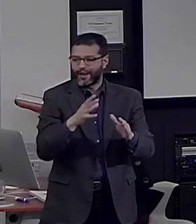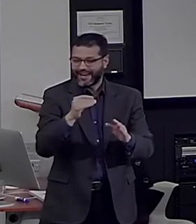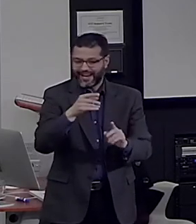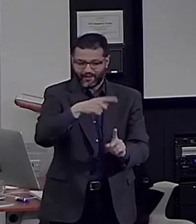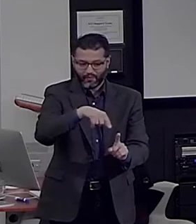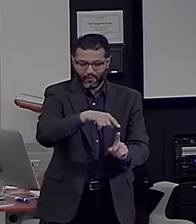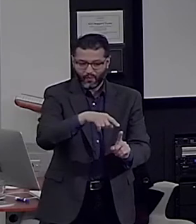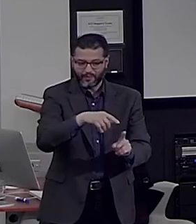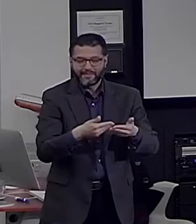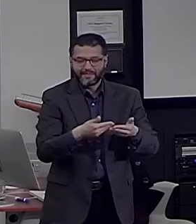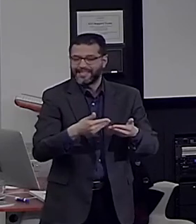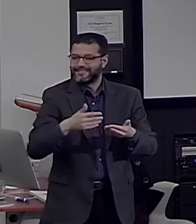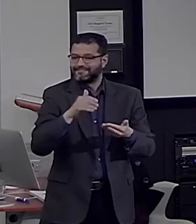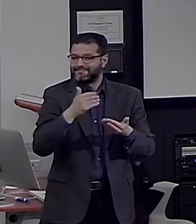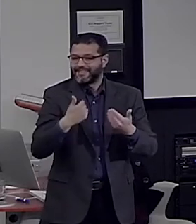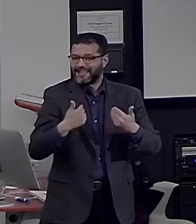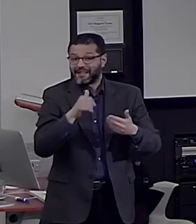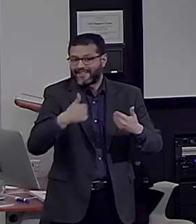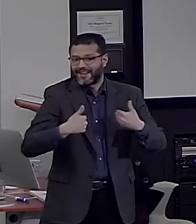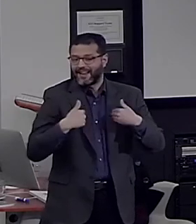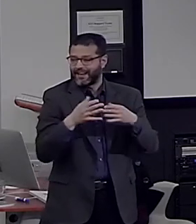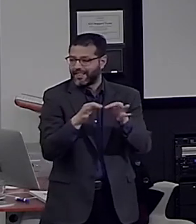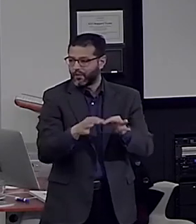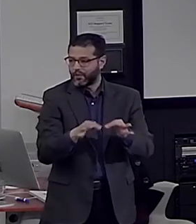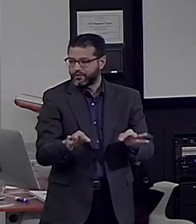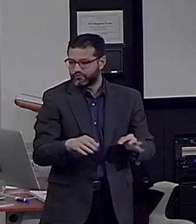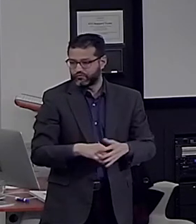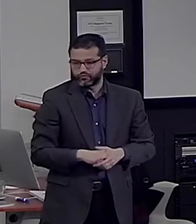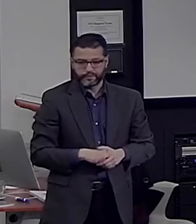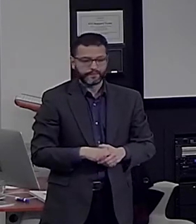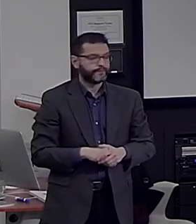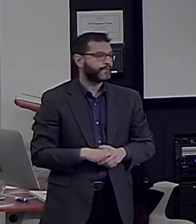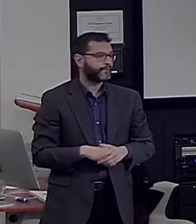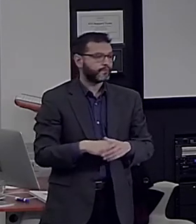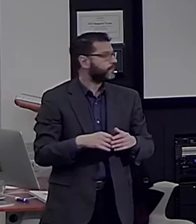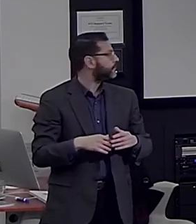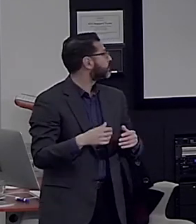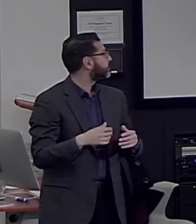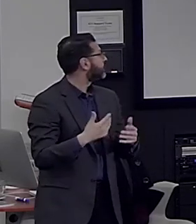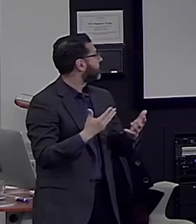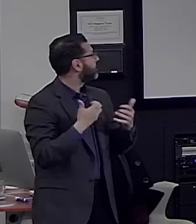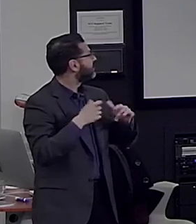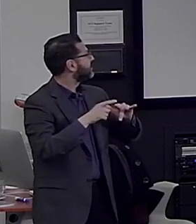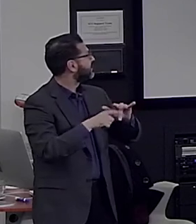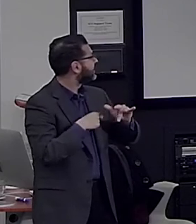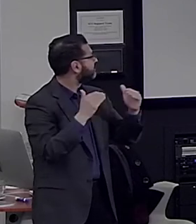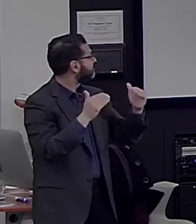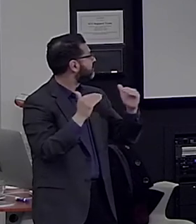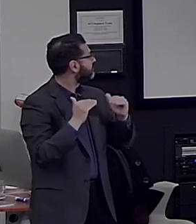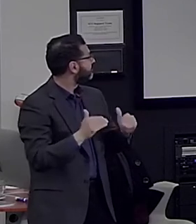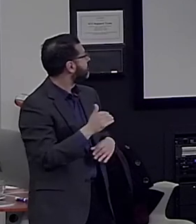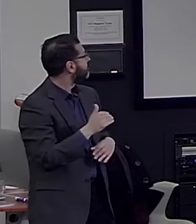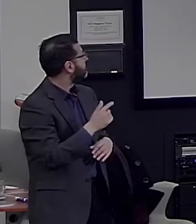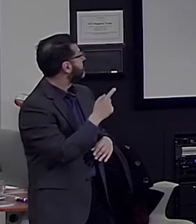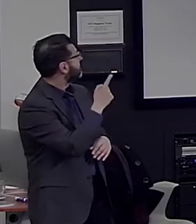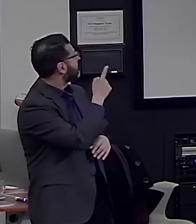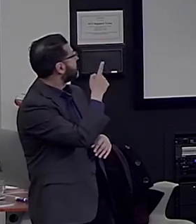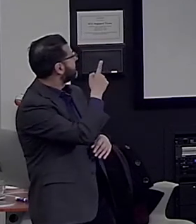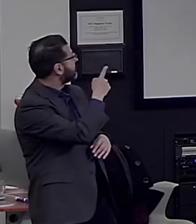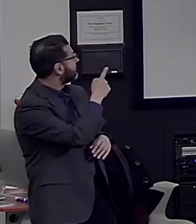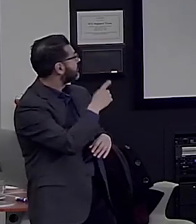so I'm not going to show you that because I want to go on so effects of early acoustic experience